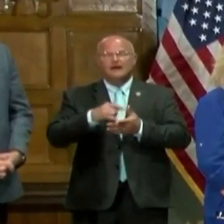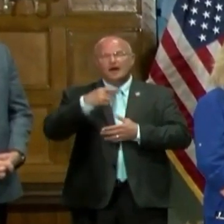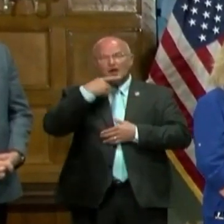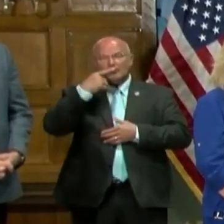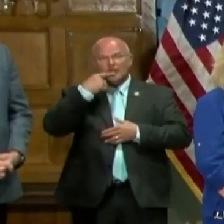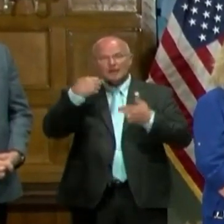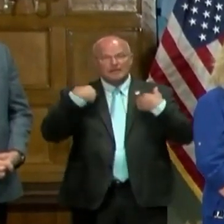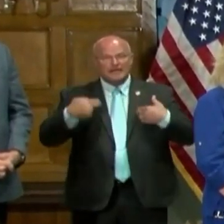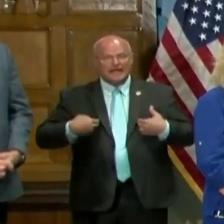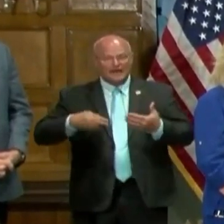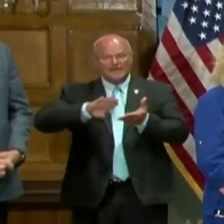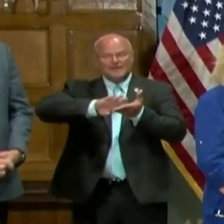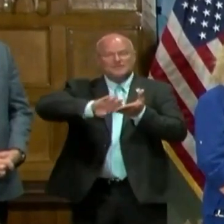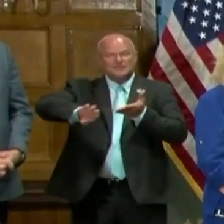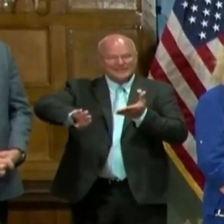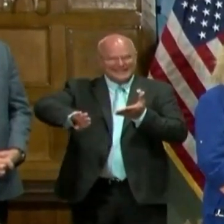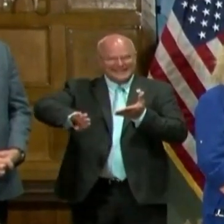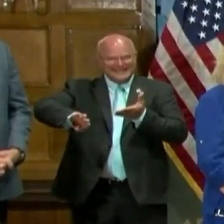public health immunity.